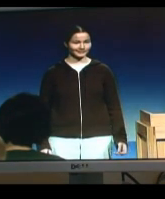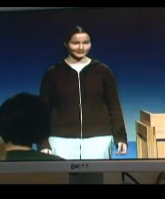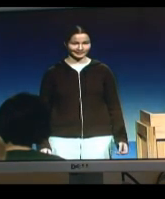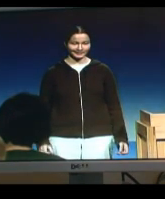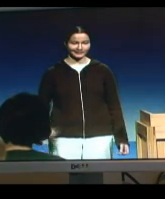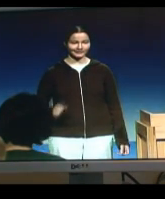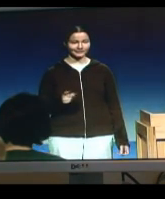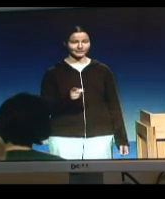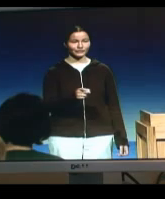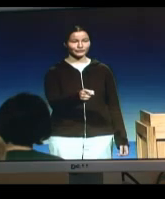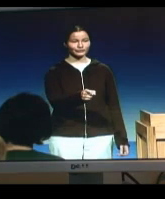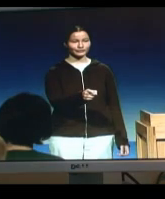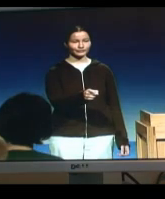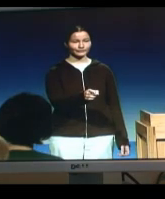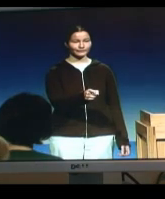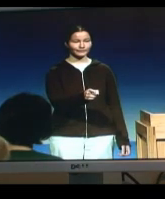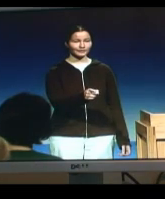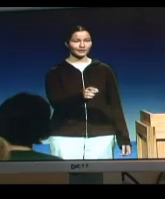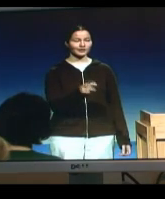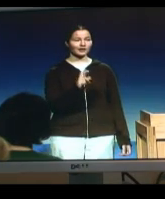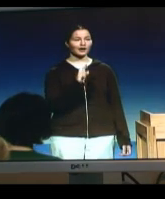slowly. You are